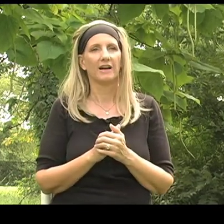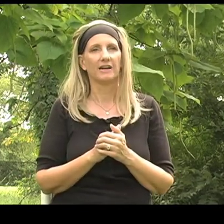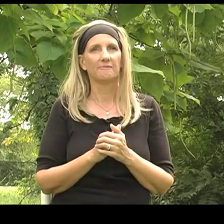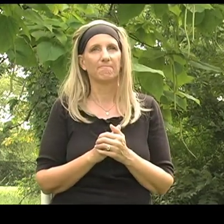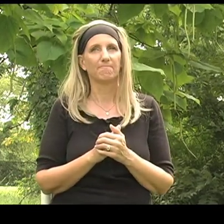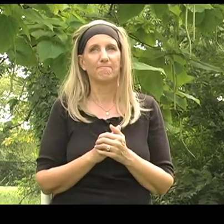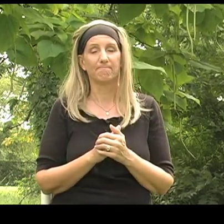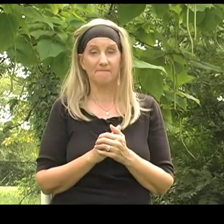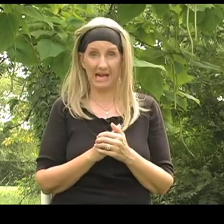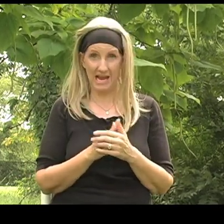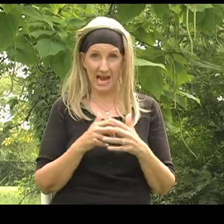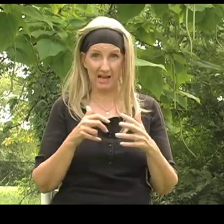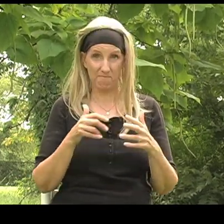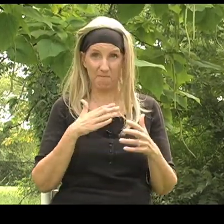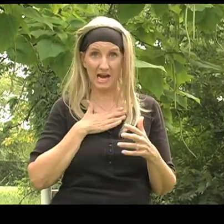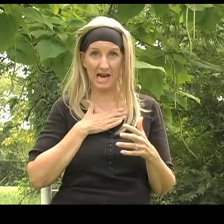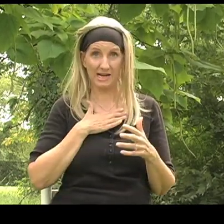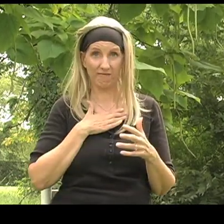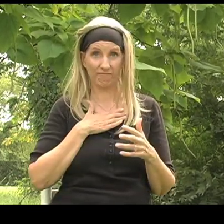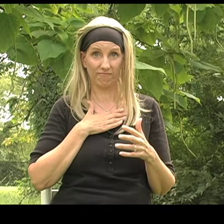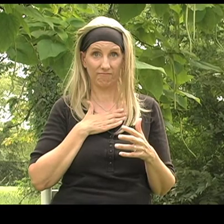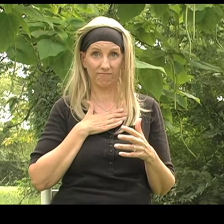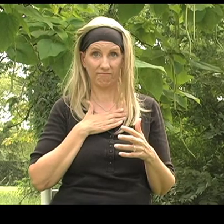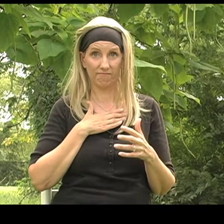I had my